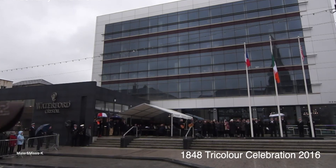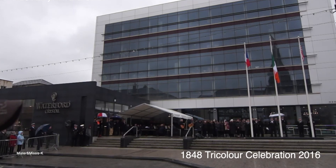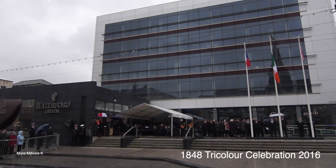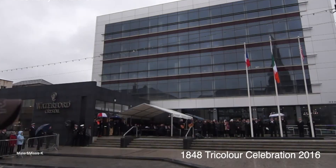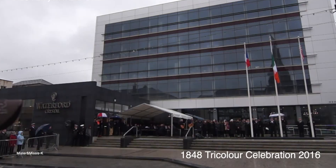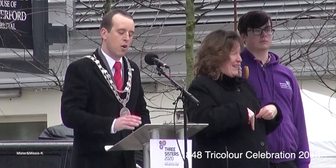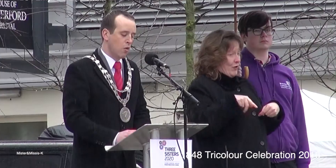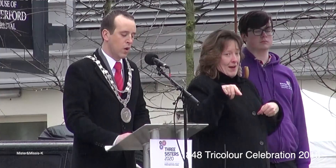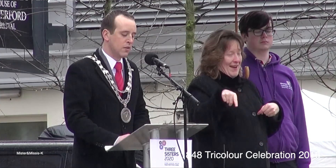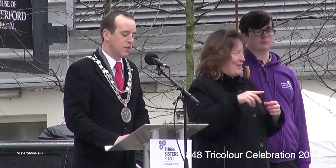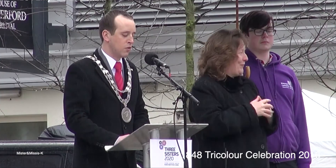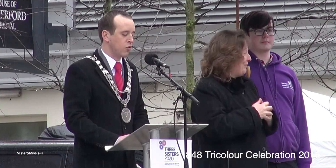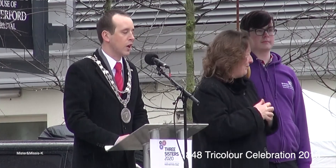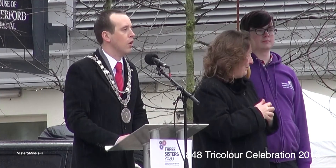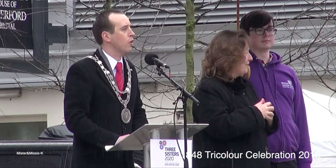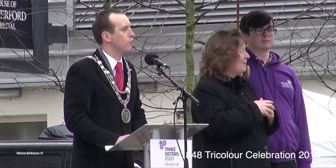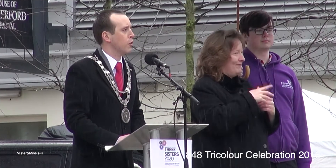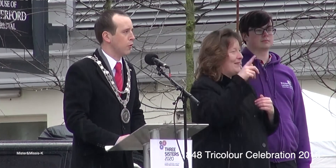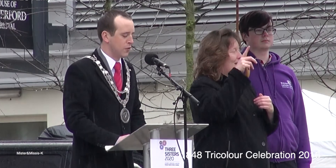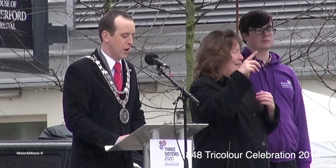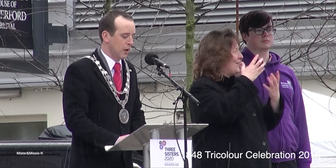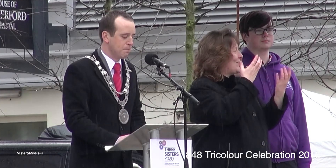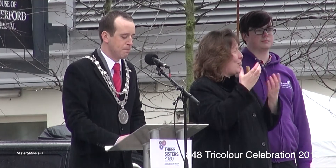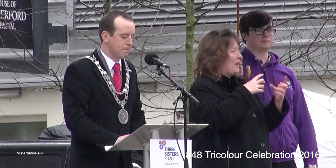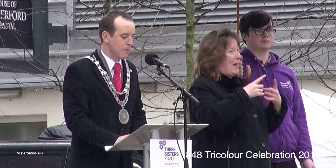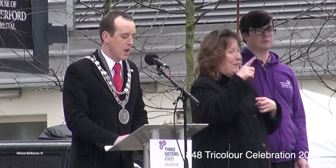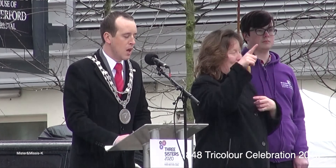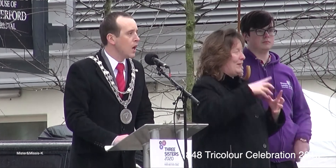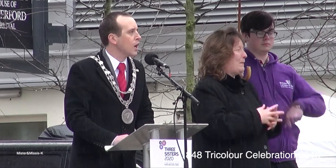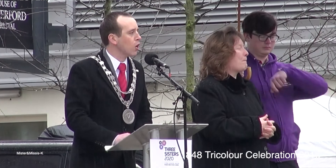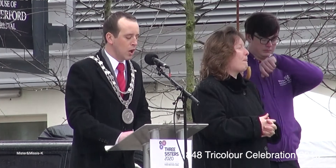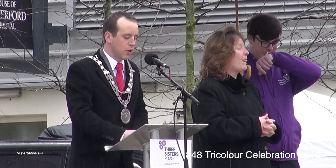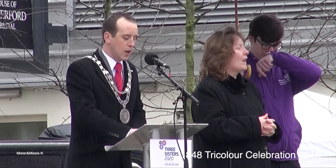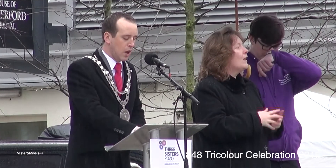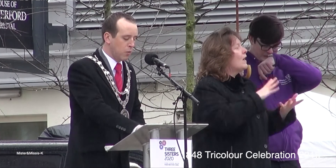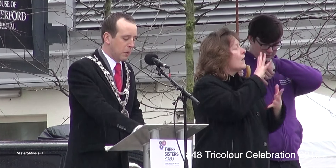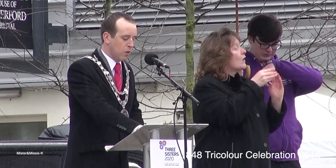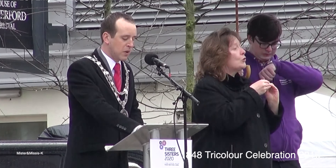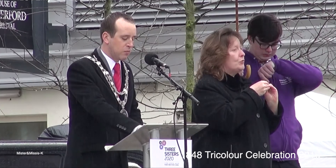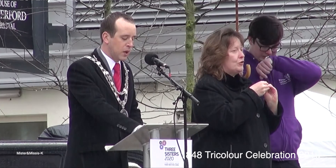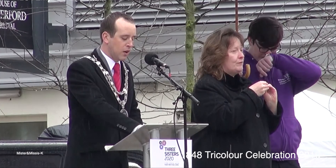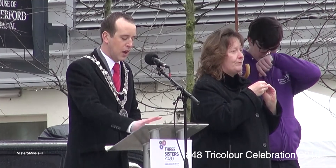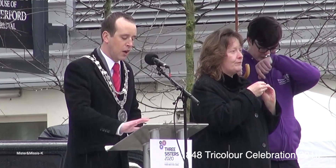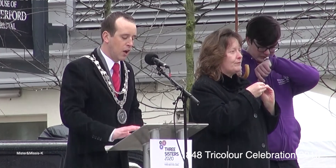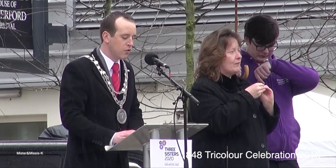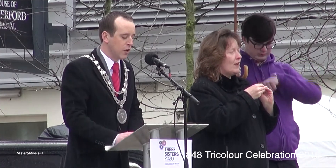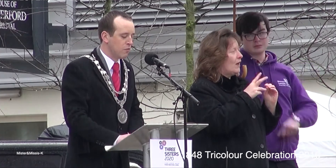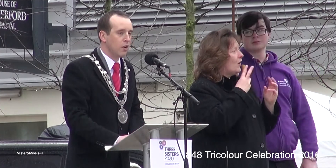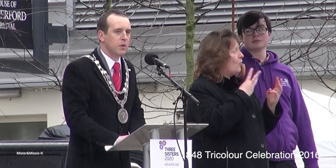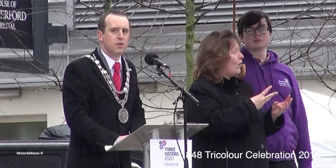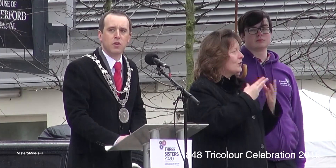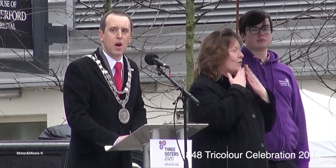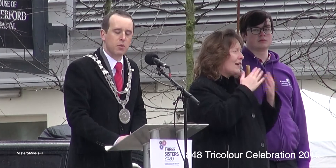away from where Mar raised the tricolour for the first time. In concluding, it would be remiss of me not to acknowledge